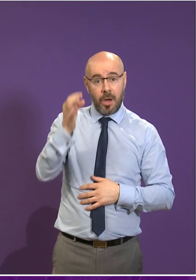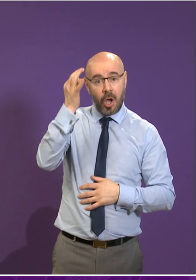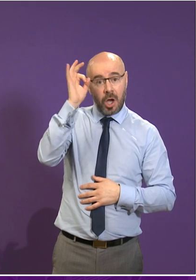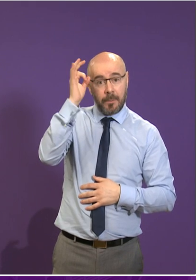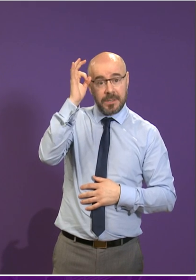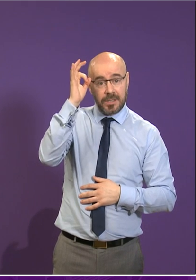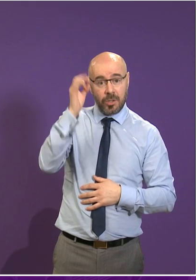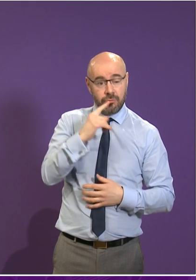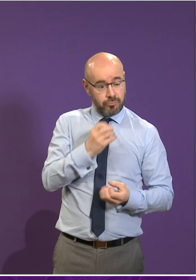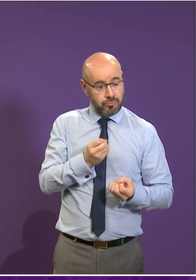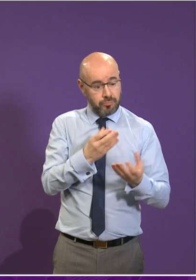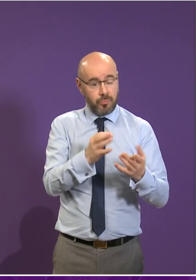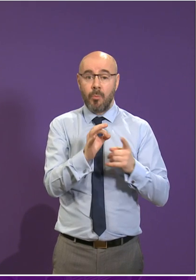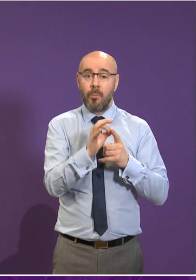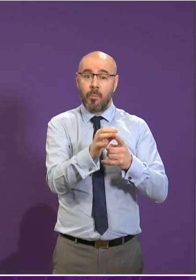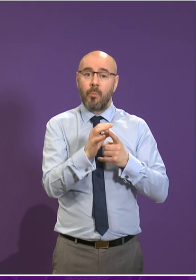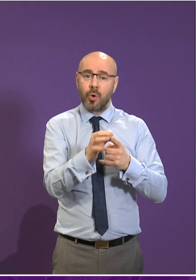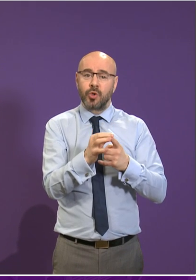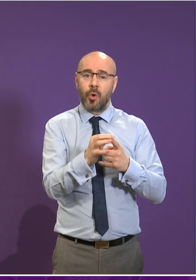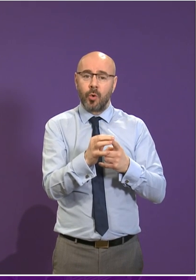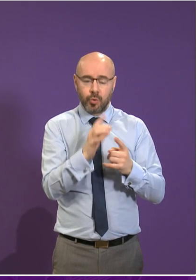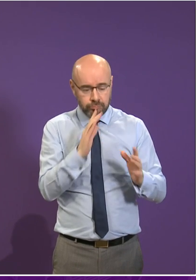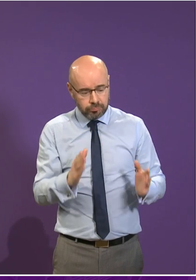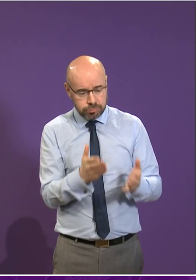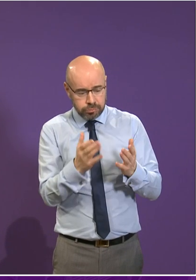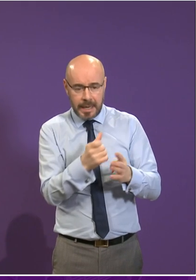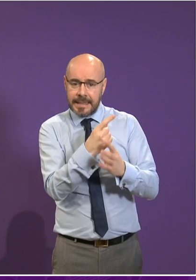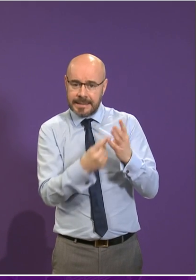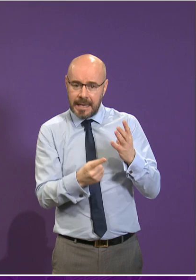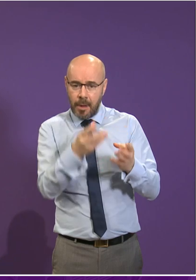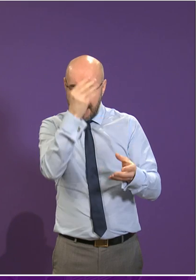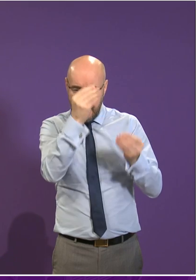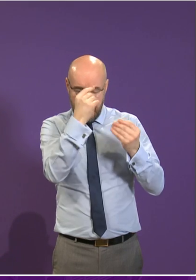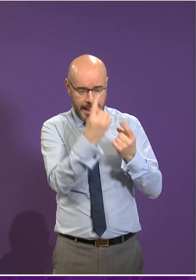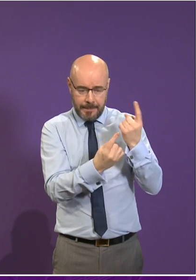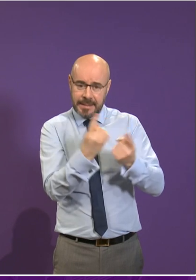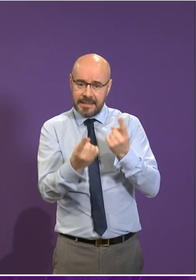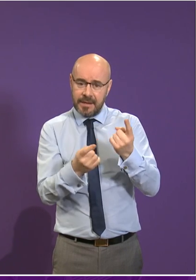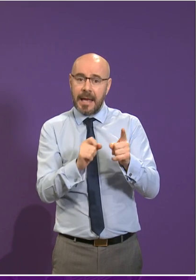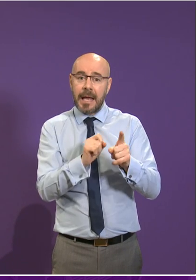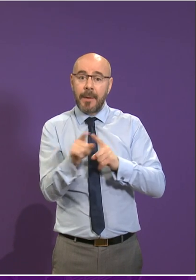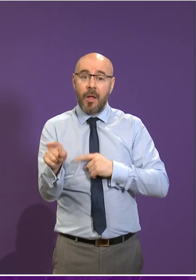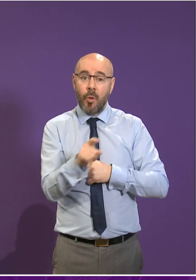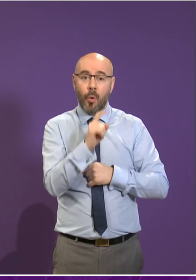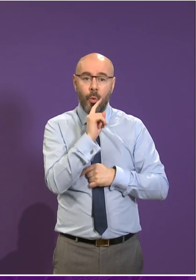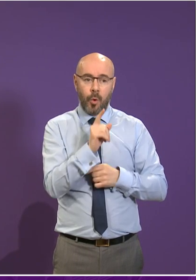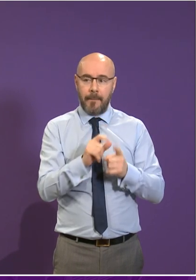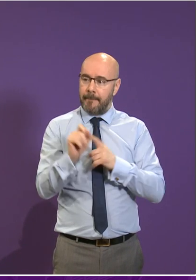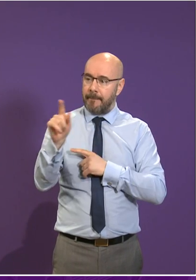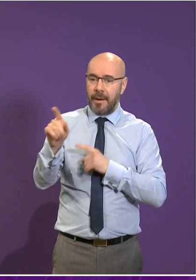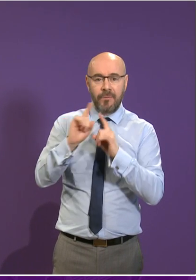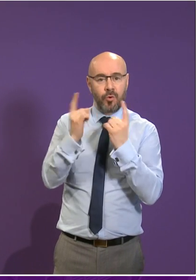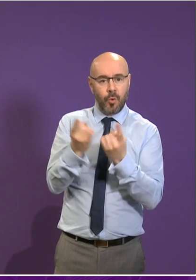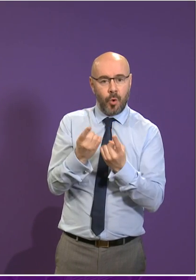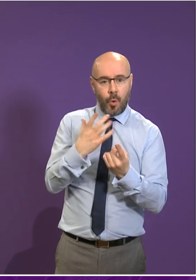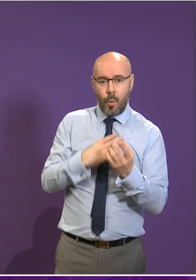have a naturally positive impact on the participation of disabled learners, perhaps especially those relating to the reform of admissions, more rigorous